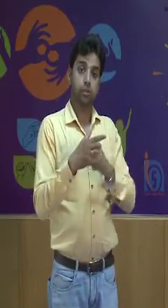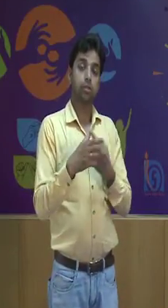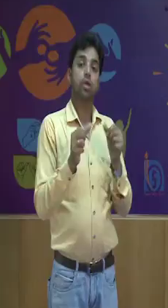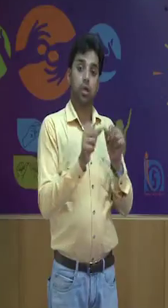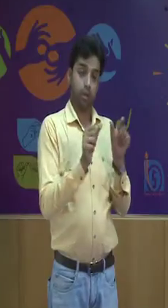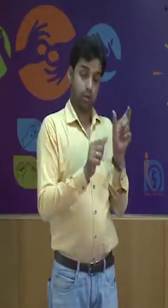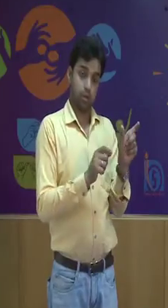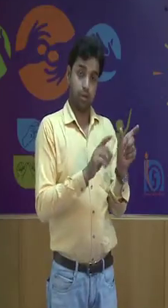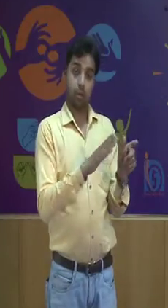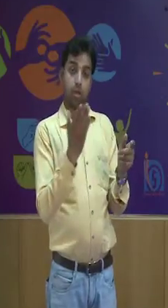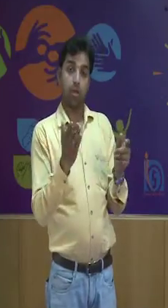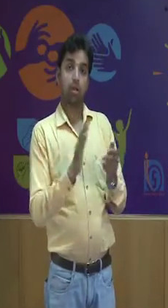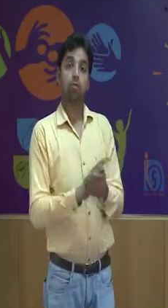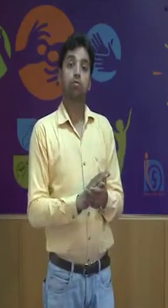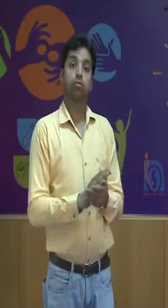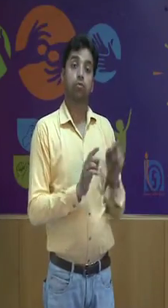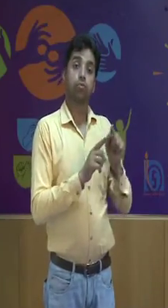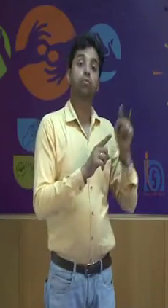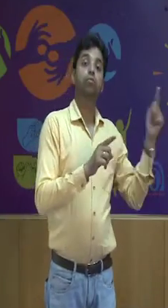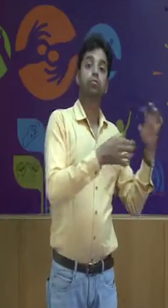from Kannauj,